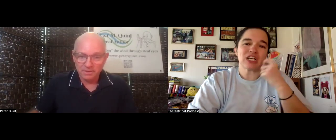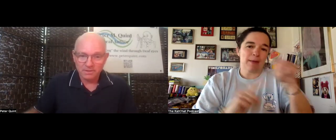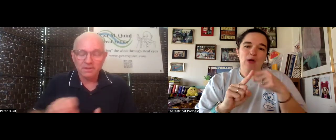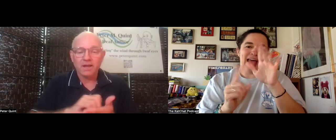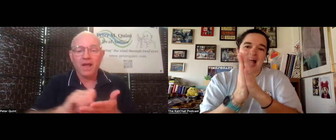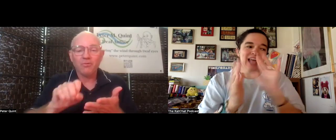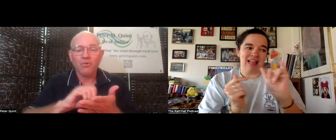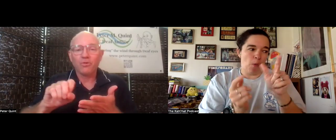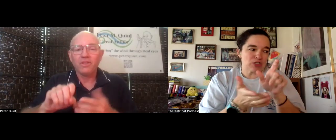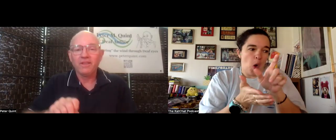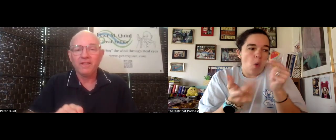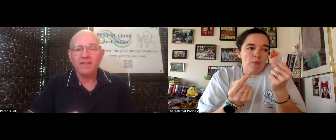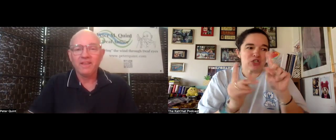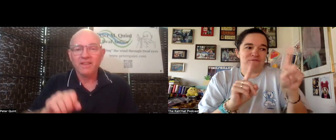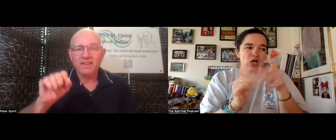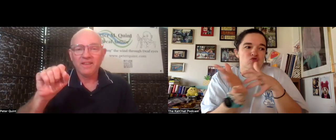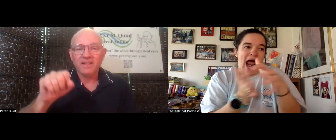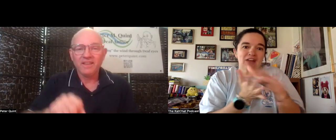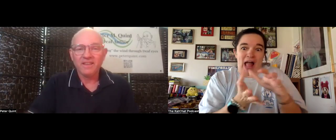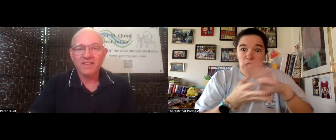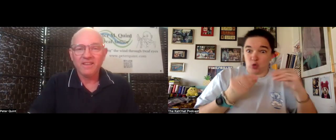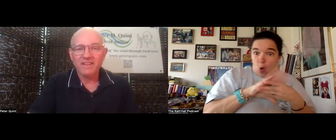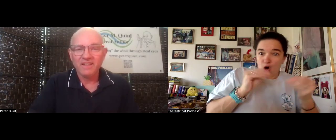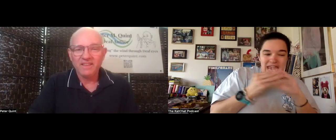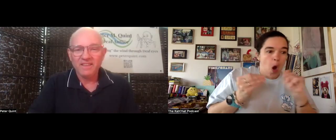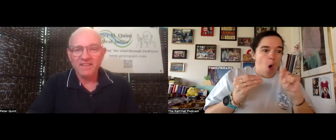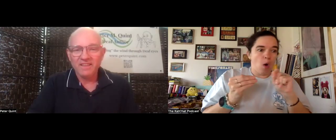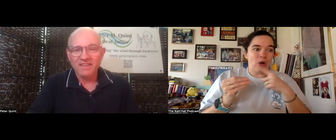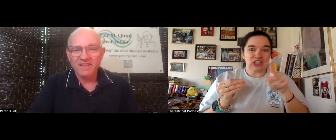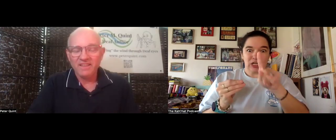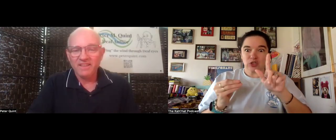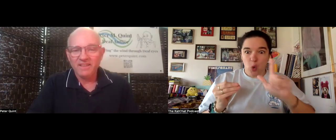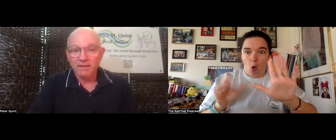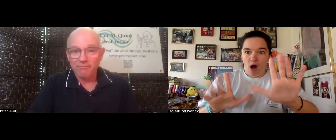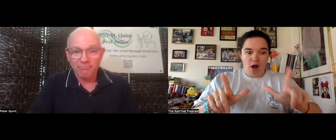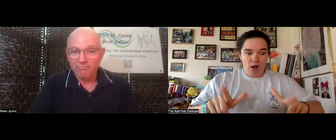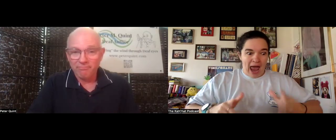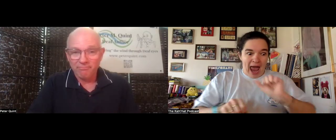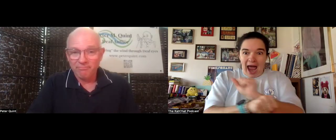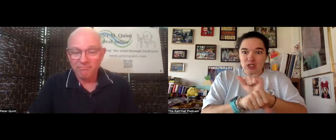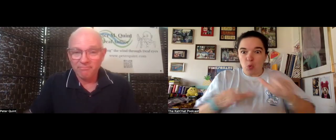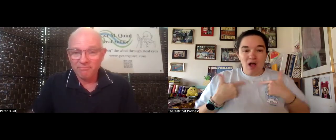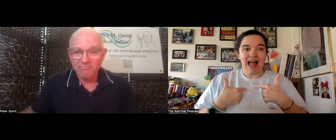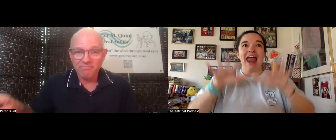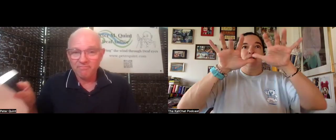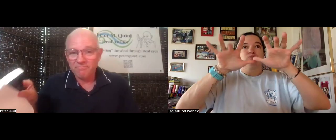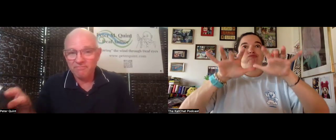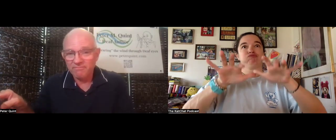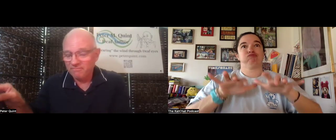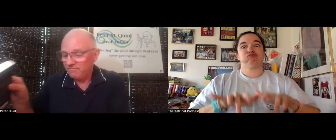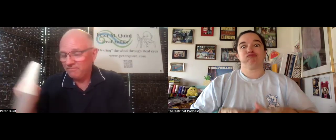I was just about to my ask that. Like, what was your first draft? Like a story? Or was it just your actual